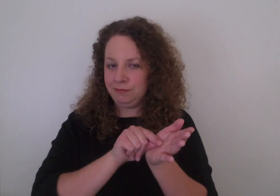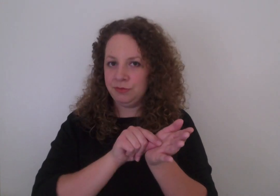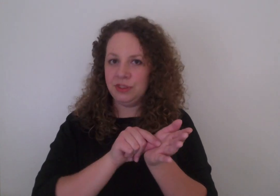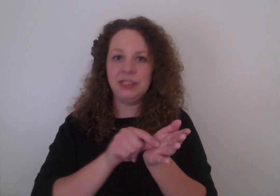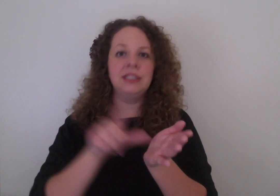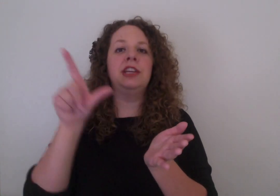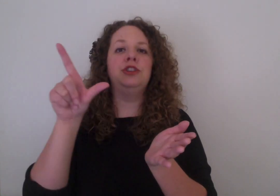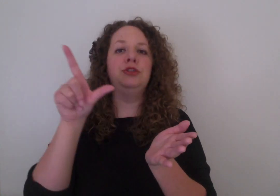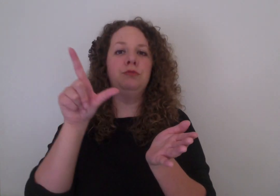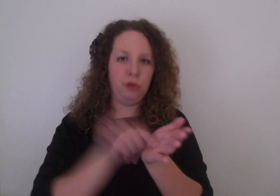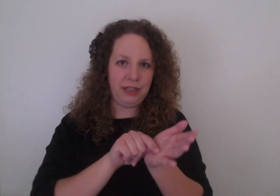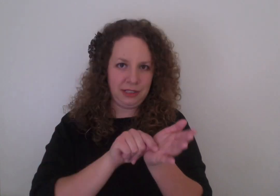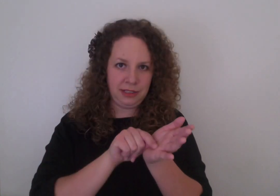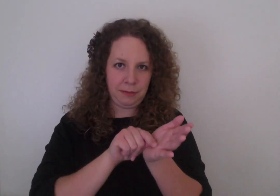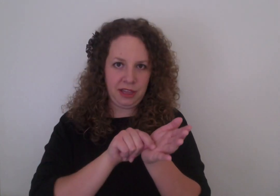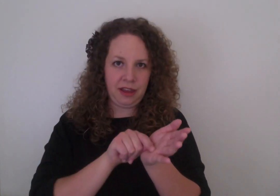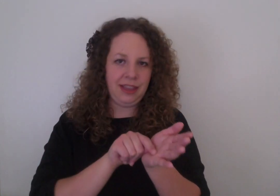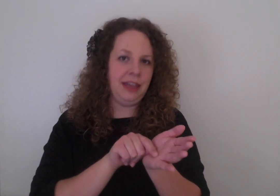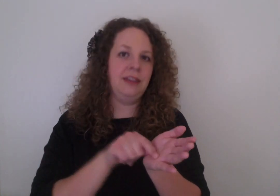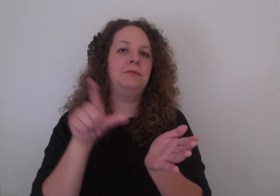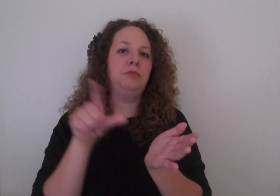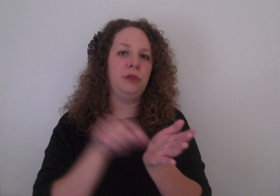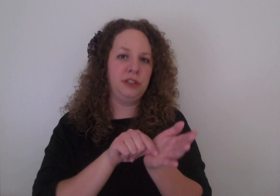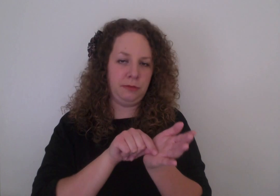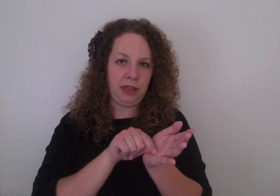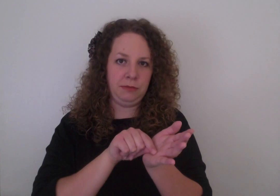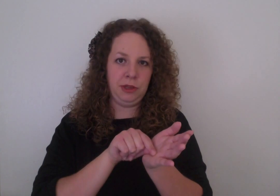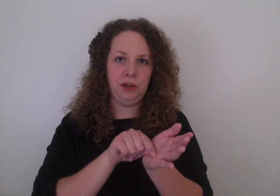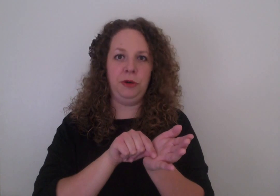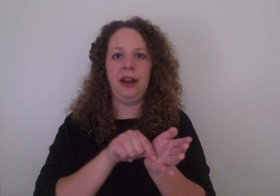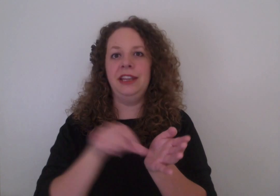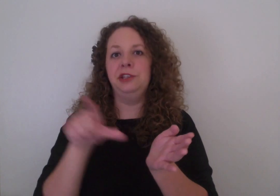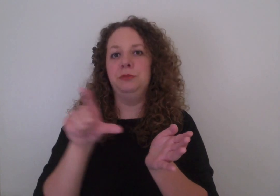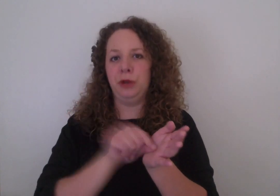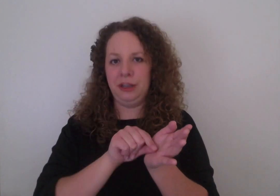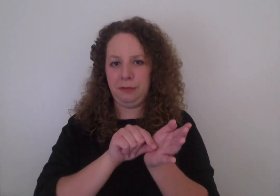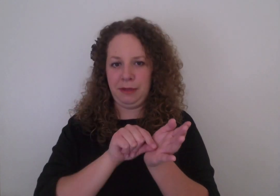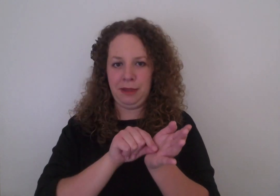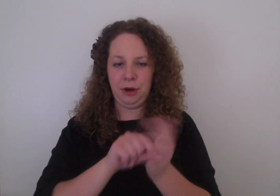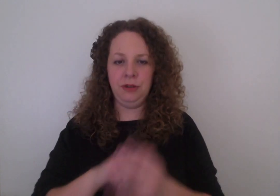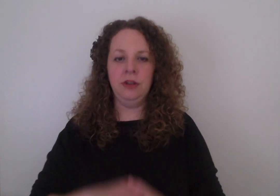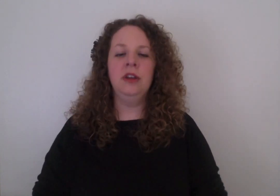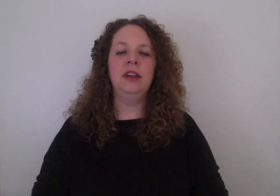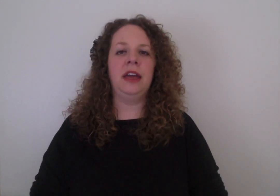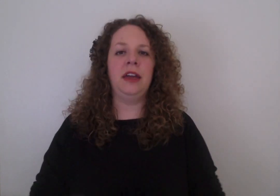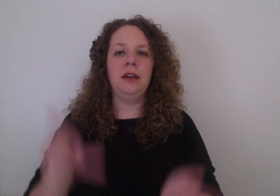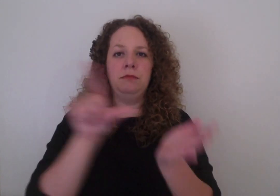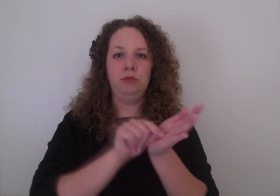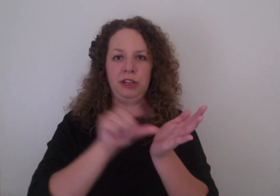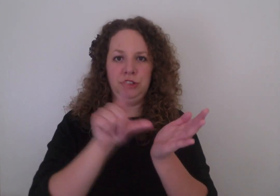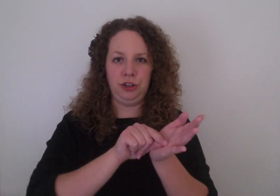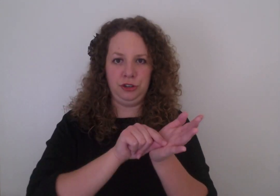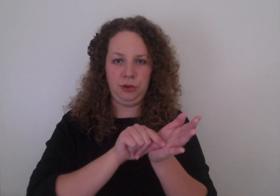This is the sign to print something. I hit print on my computer, or I need to print my paper. Okay, printer